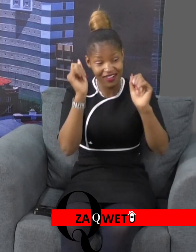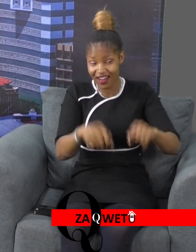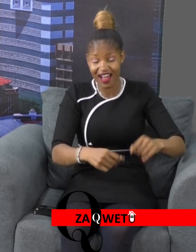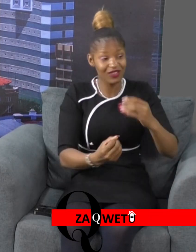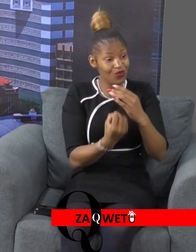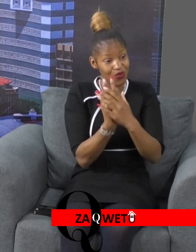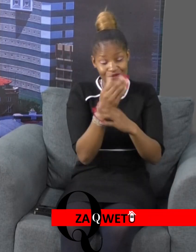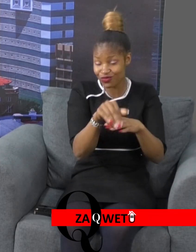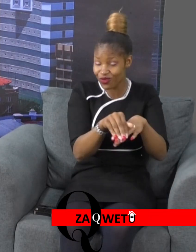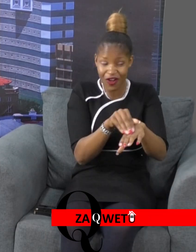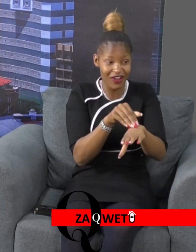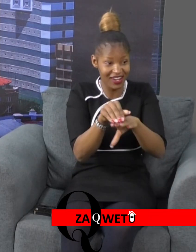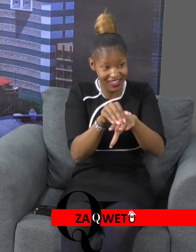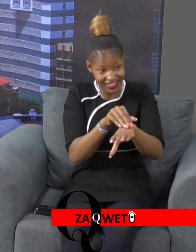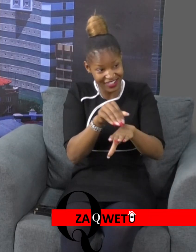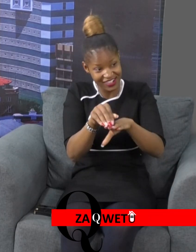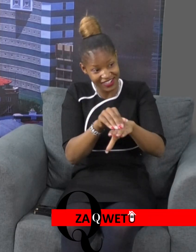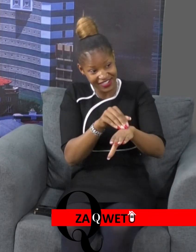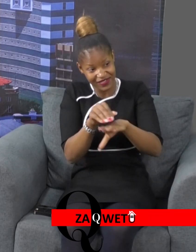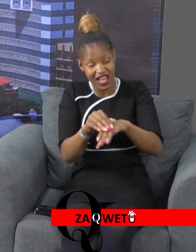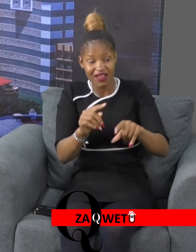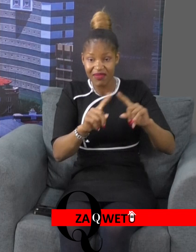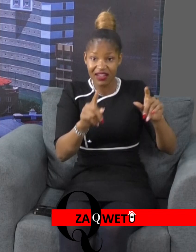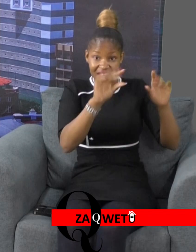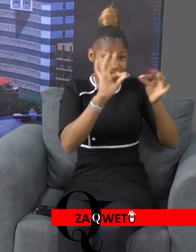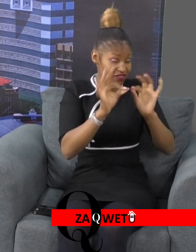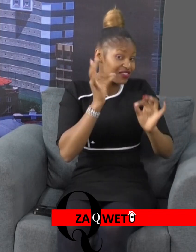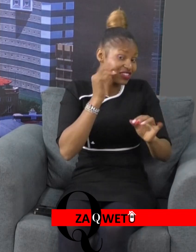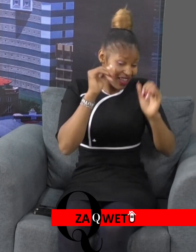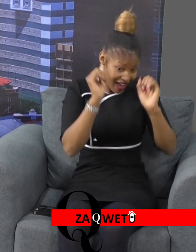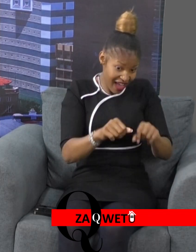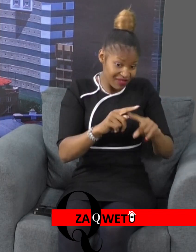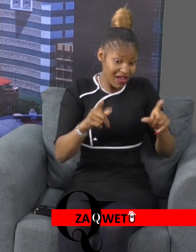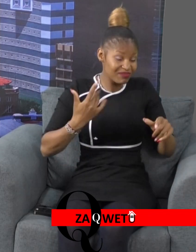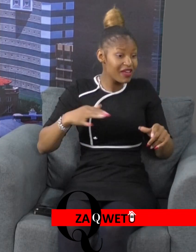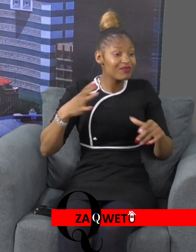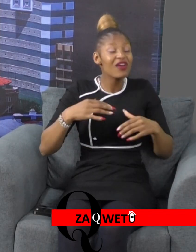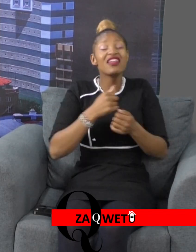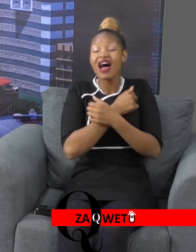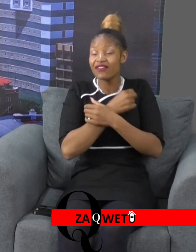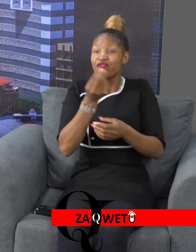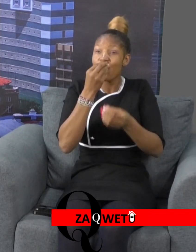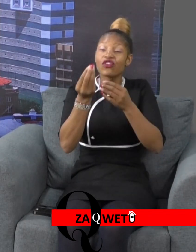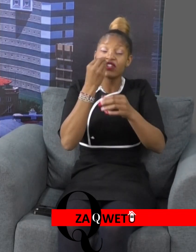We plant different fruits and we wait for them to grow and mature. But